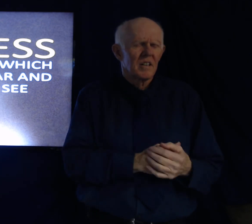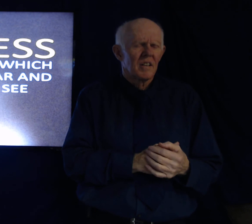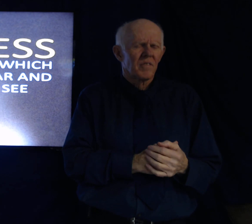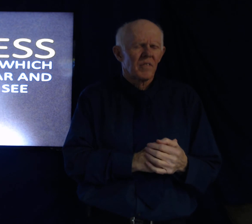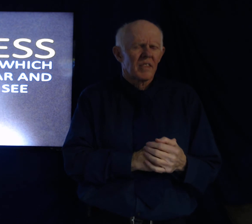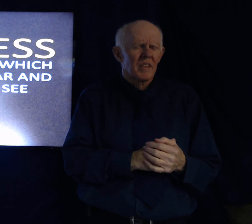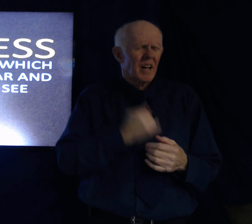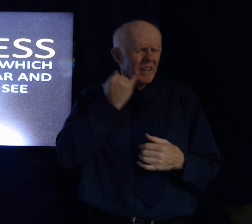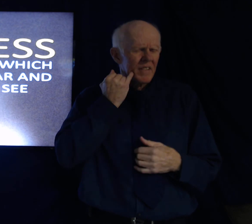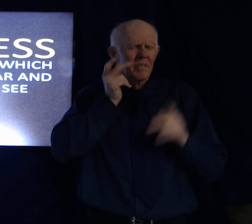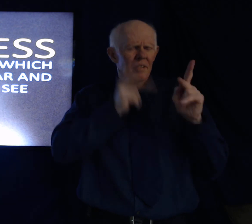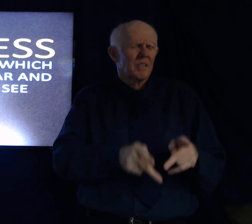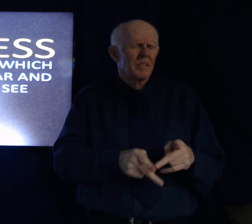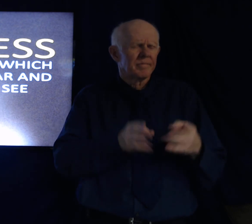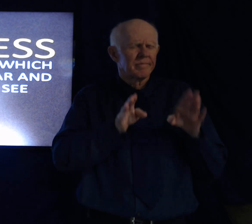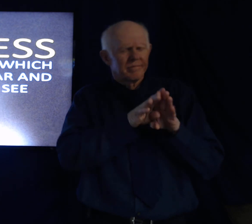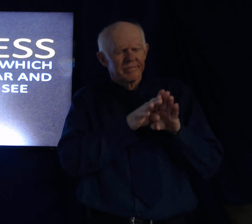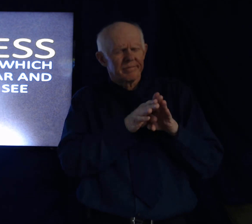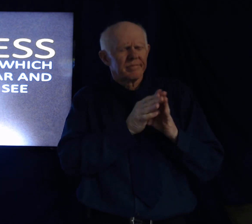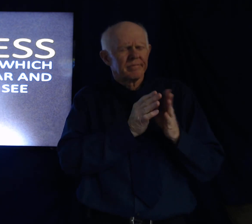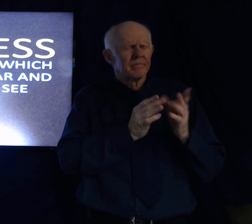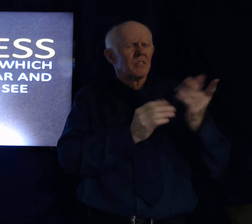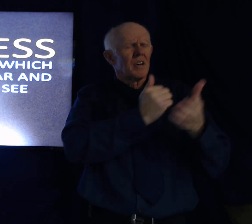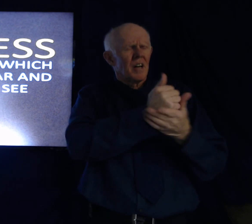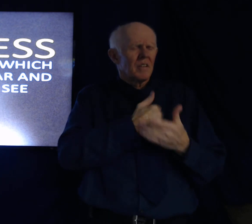word if a person is closed